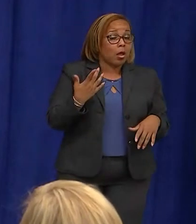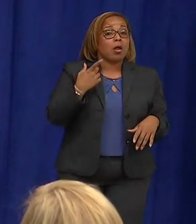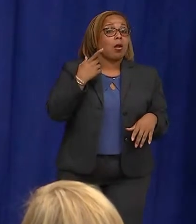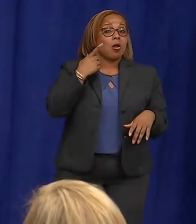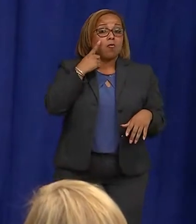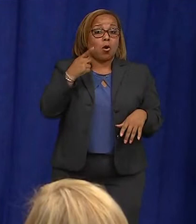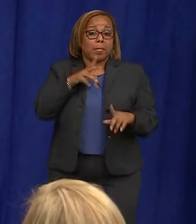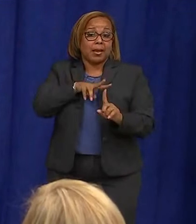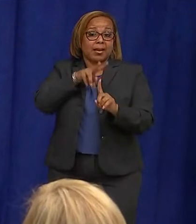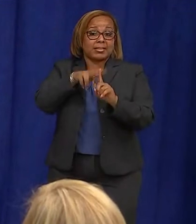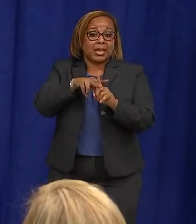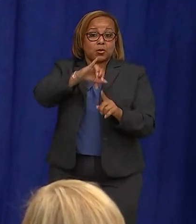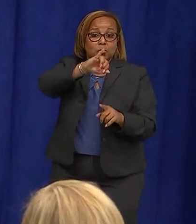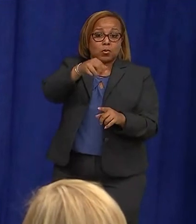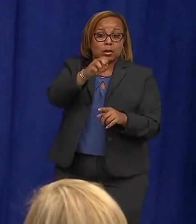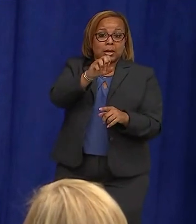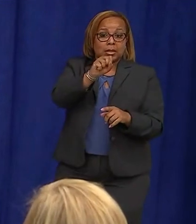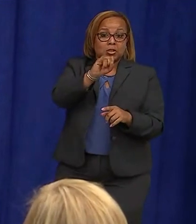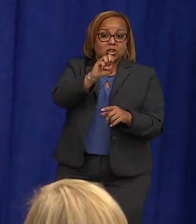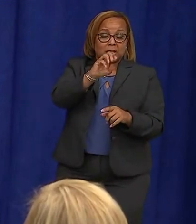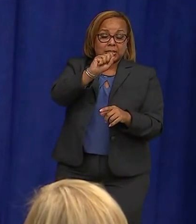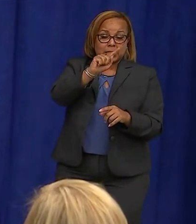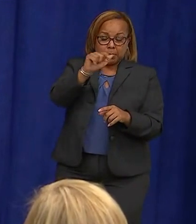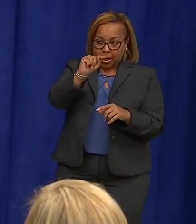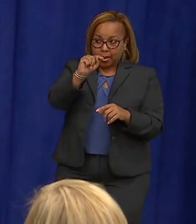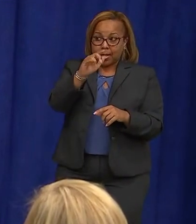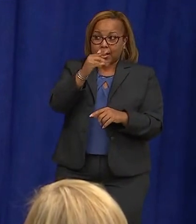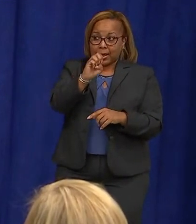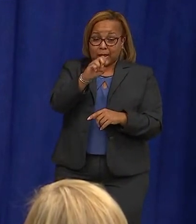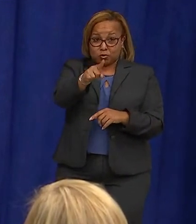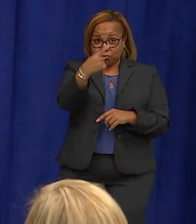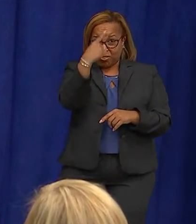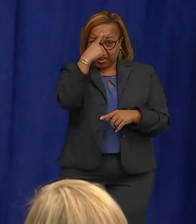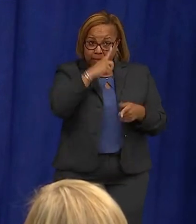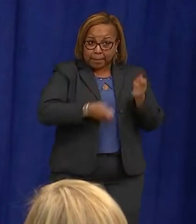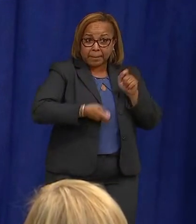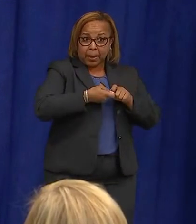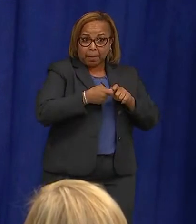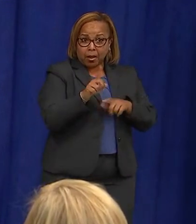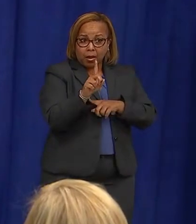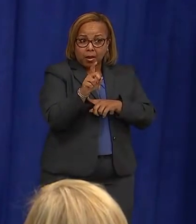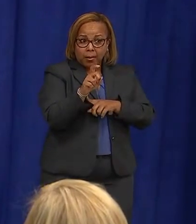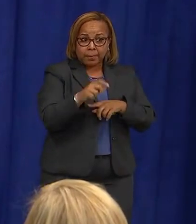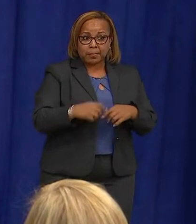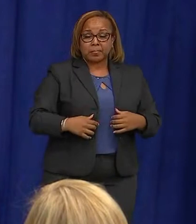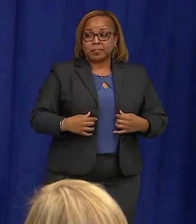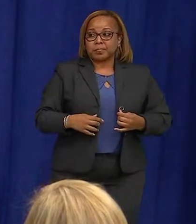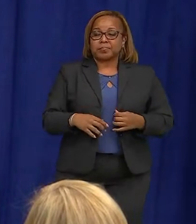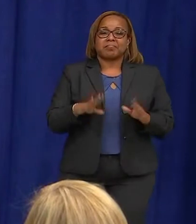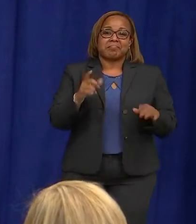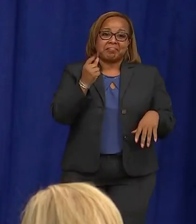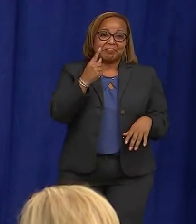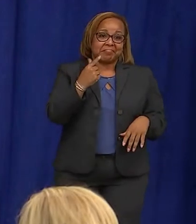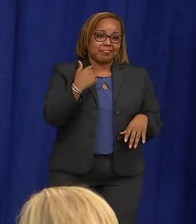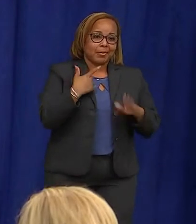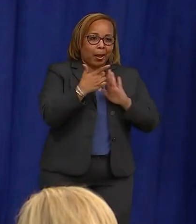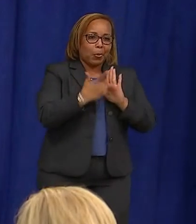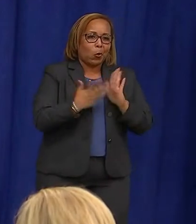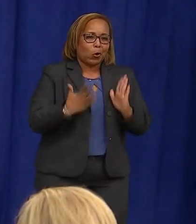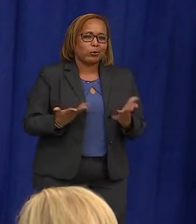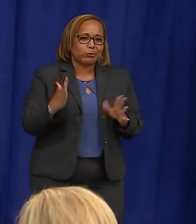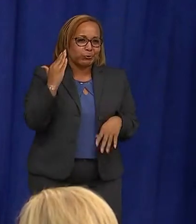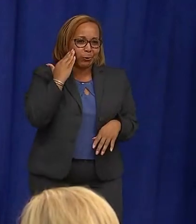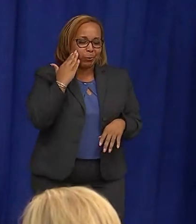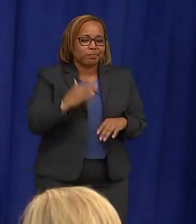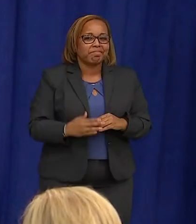being assigned to the Jussie Smollett case. Do you think it's payback? Look, I'm a lawyer, as you know,